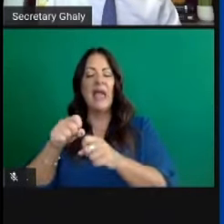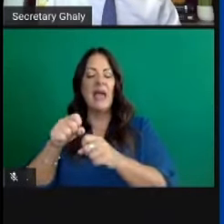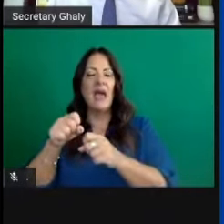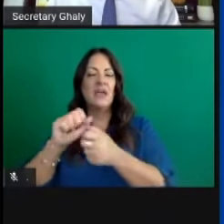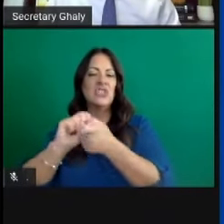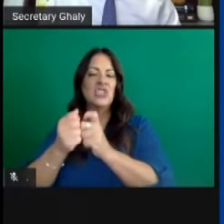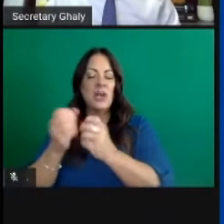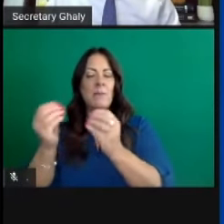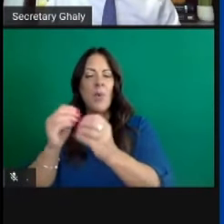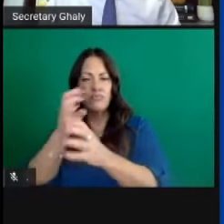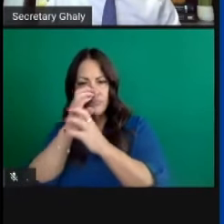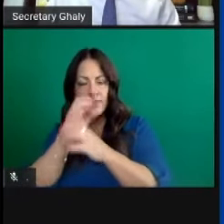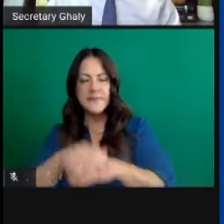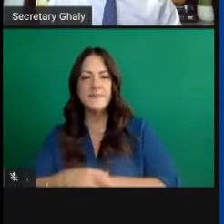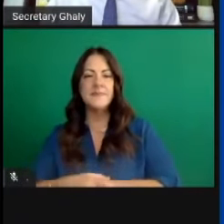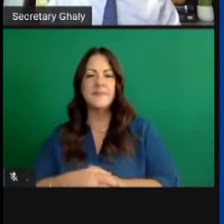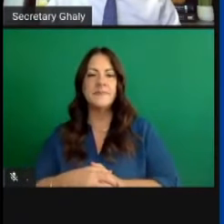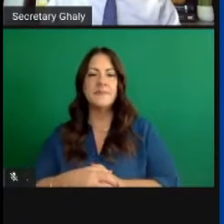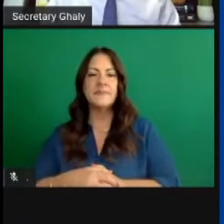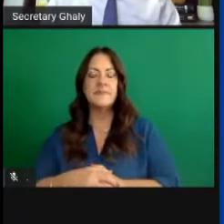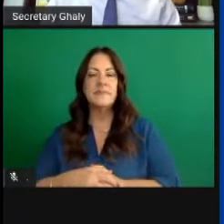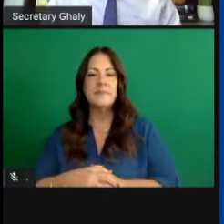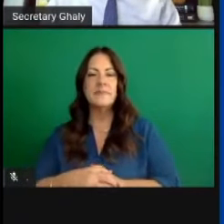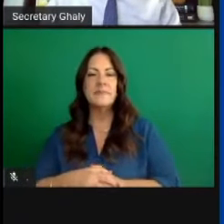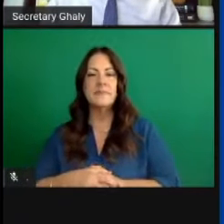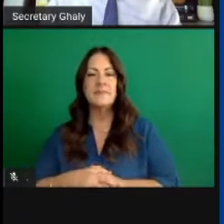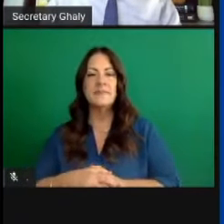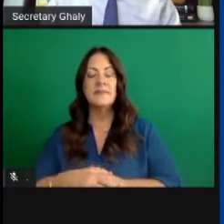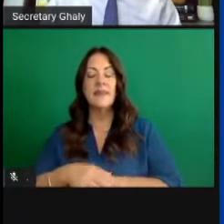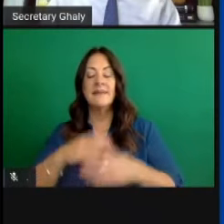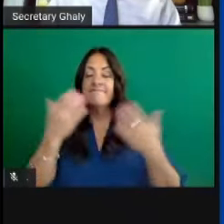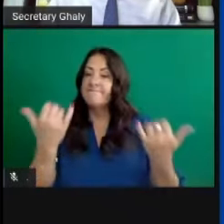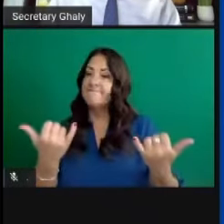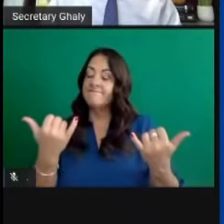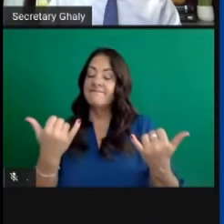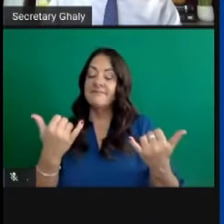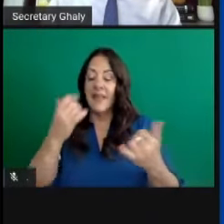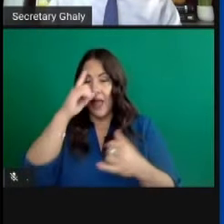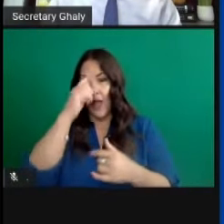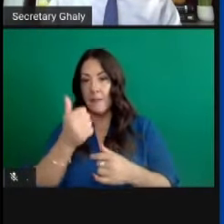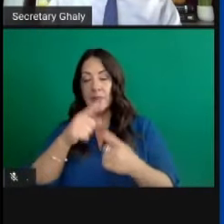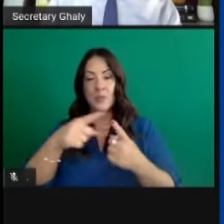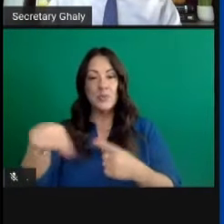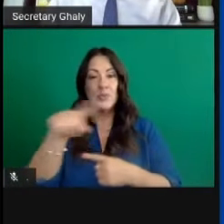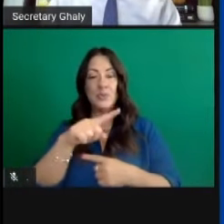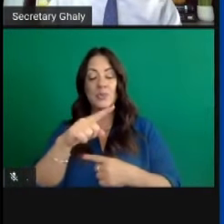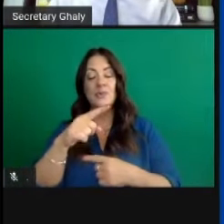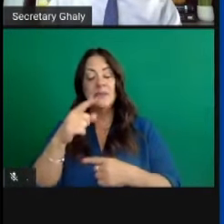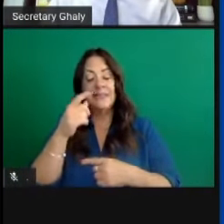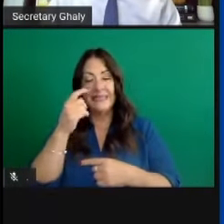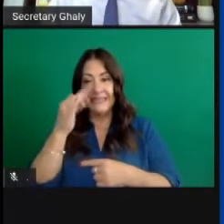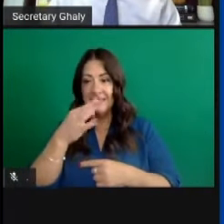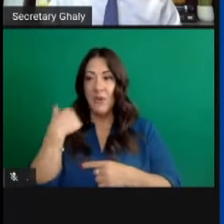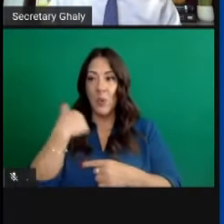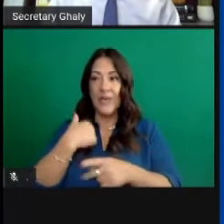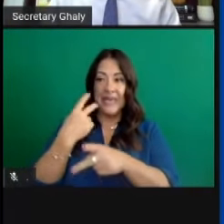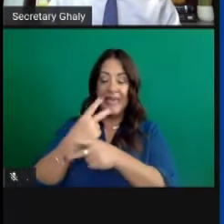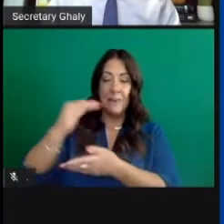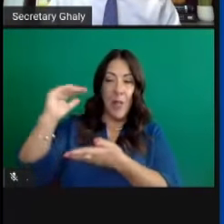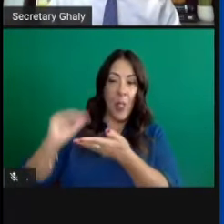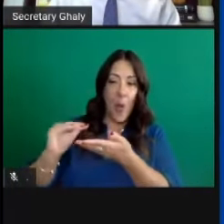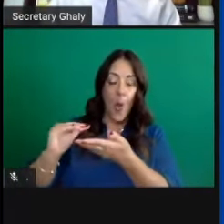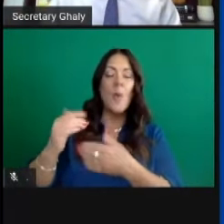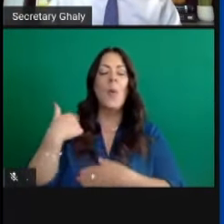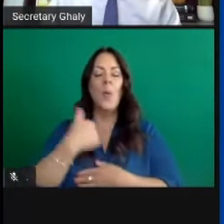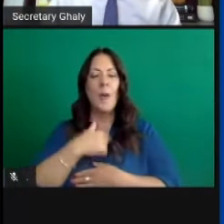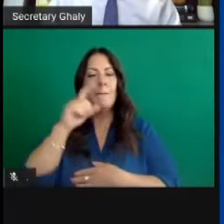Again, these actions are, and I'll remind you again at the end, wearing our face masks, face coverings, limiting our